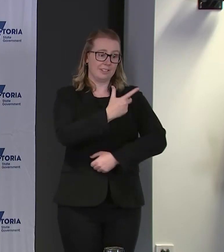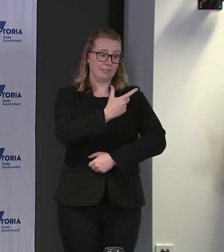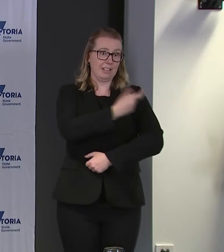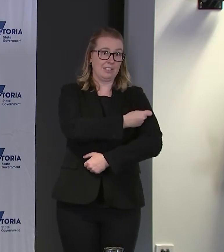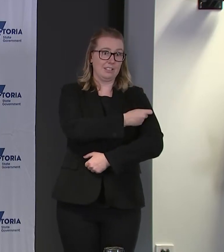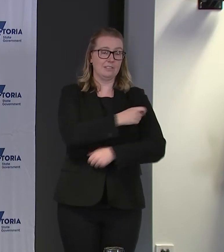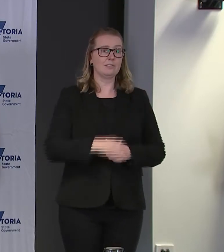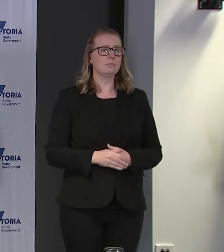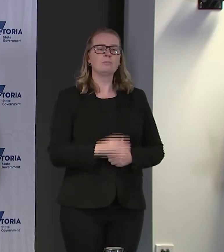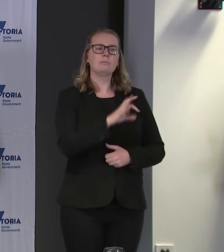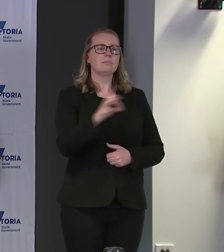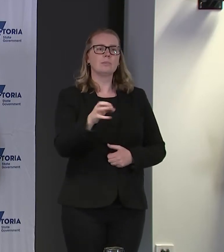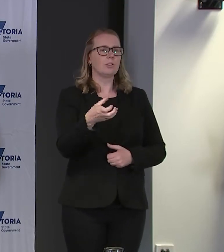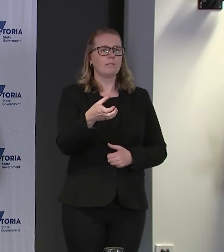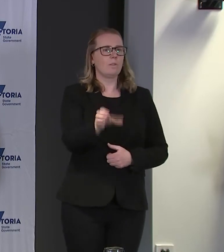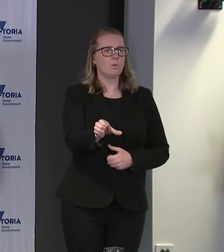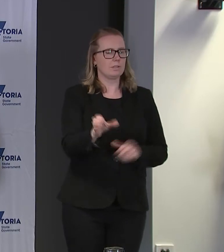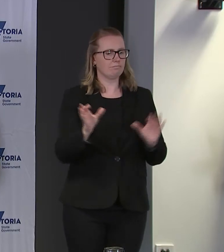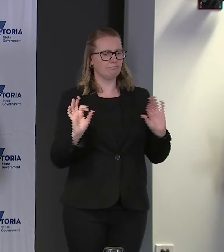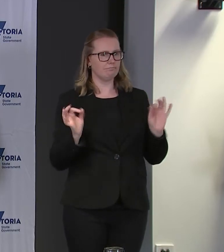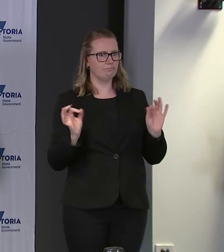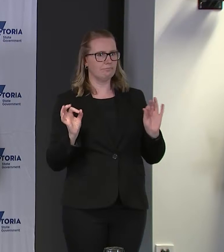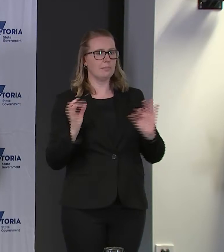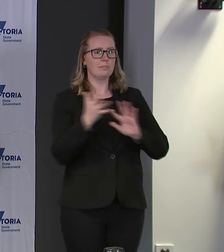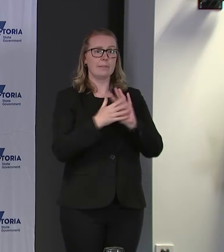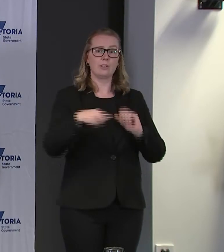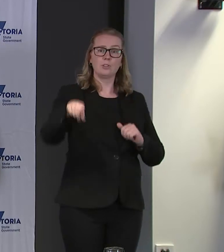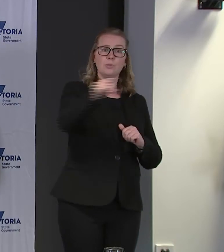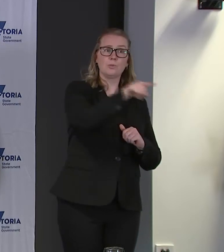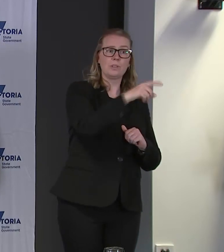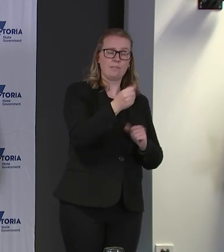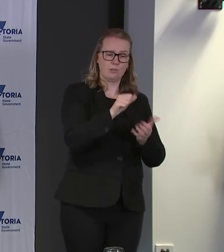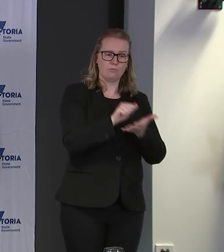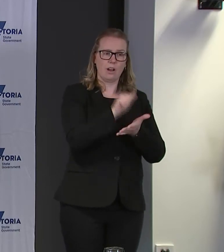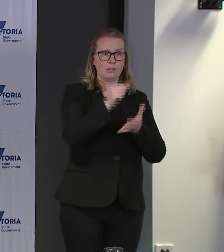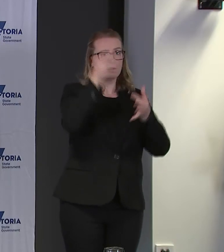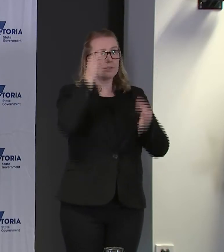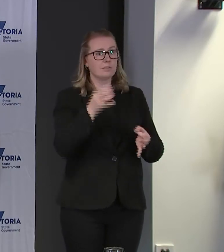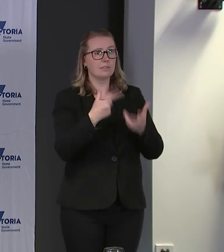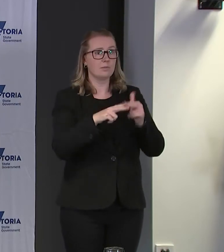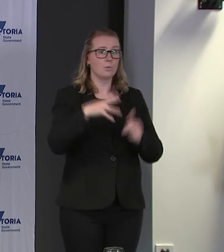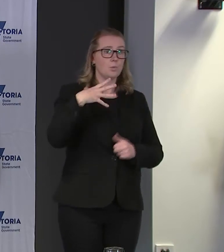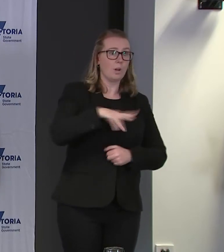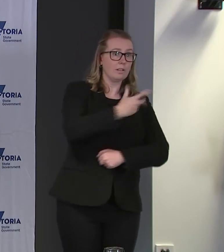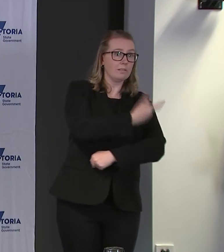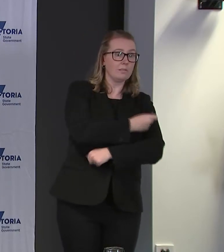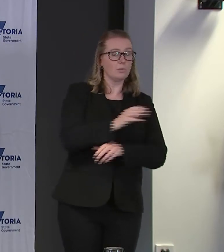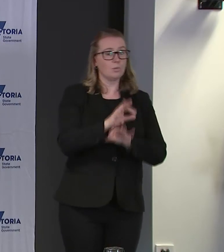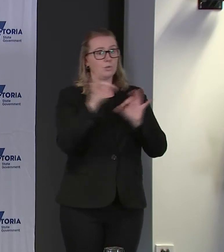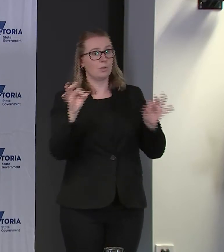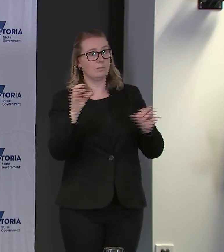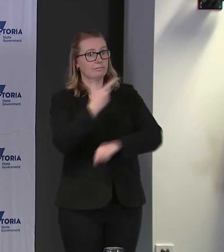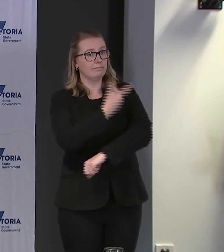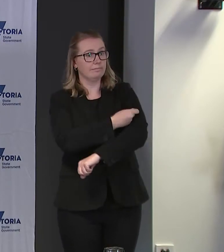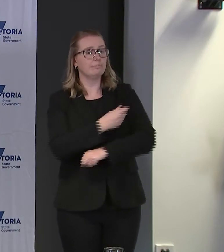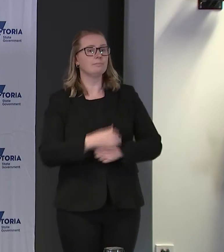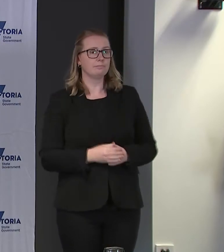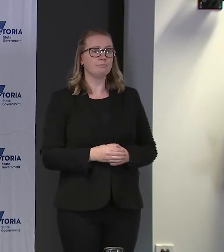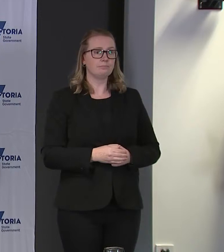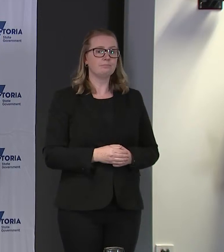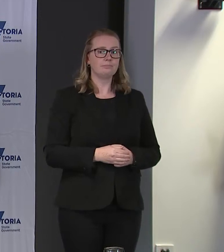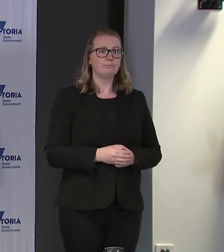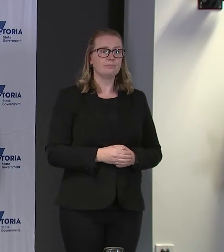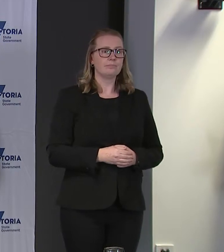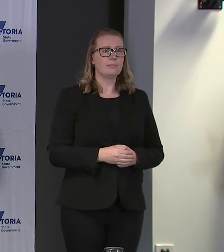not mandated. So as an individual, you're free not to get it if you don't want to get it for yourself. I still find,